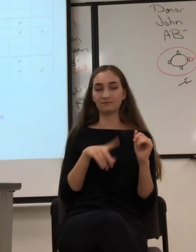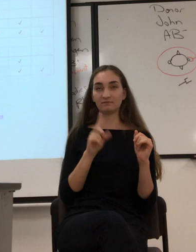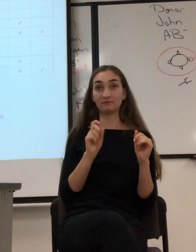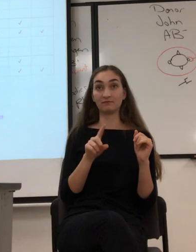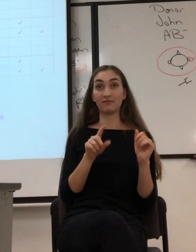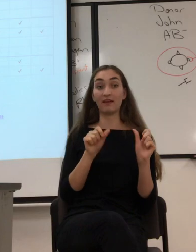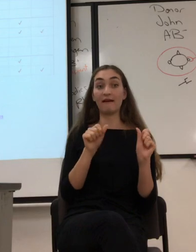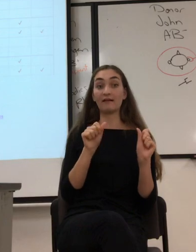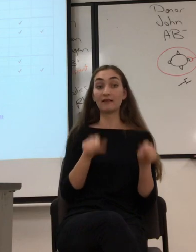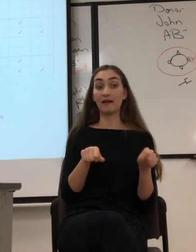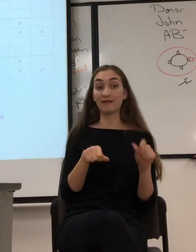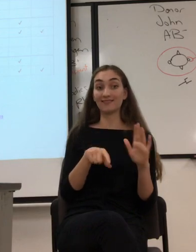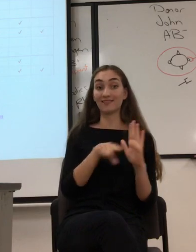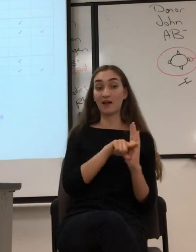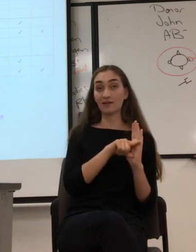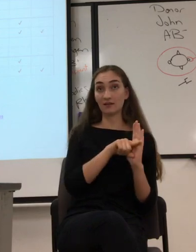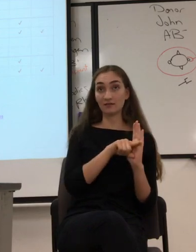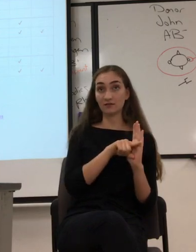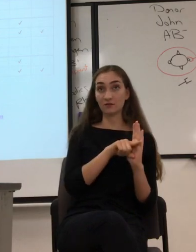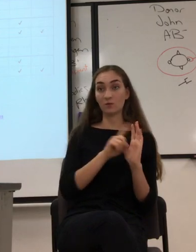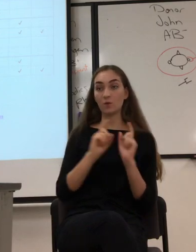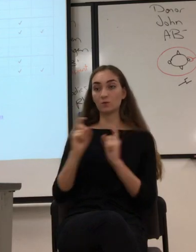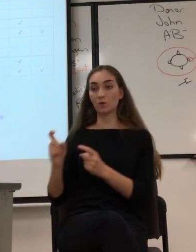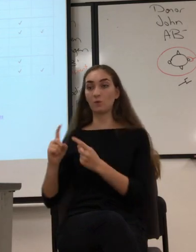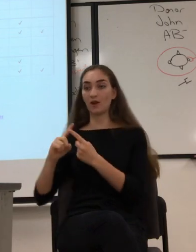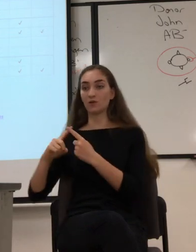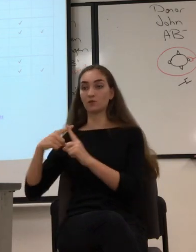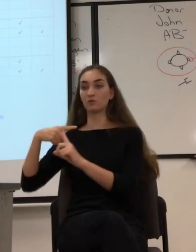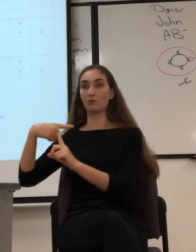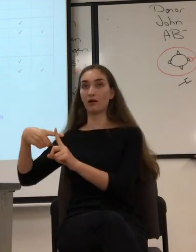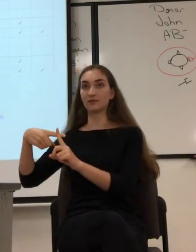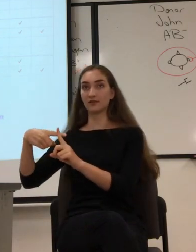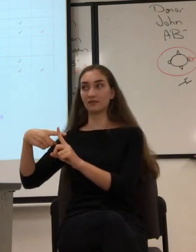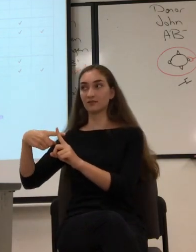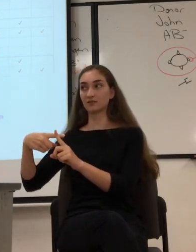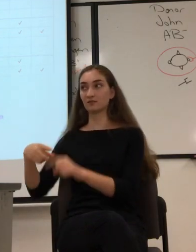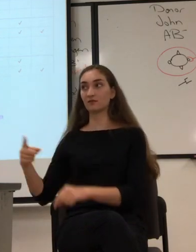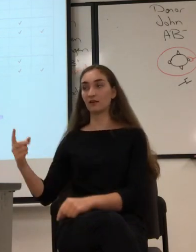donate to positives? That's the question.